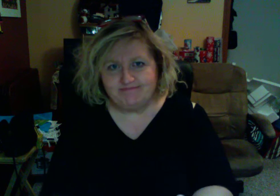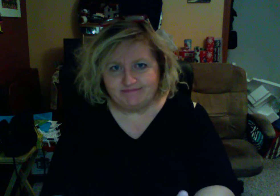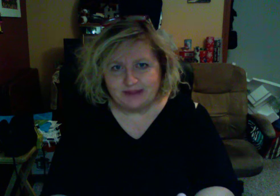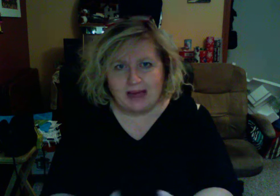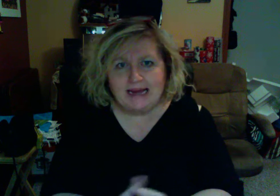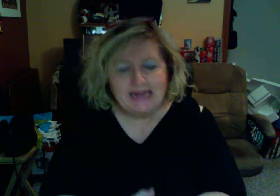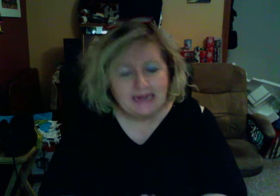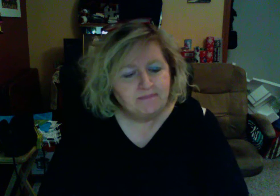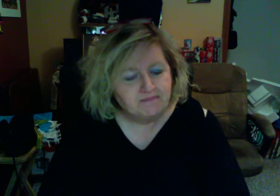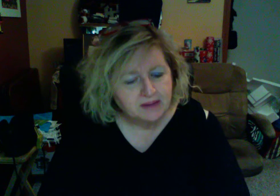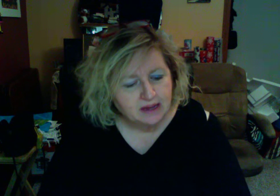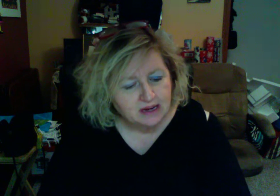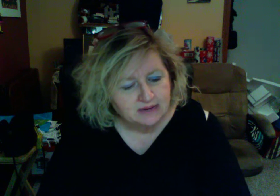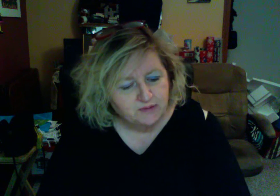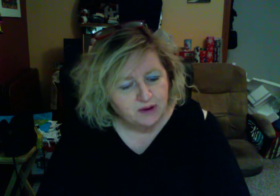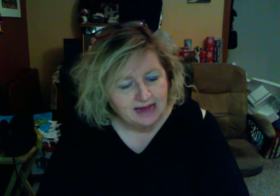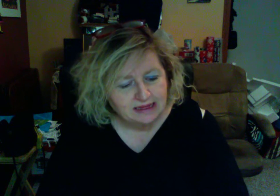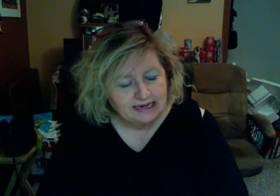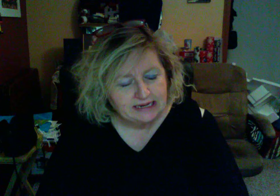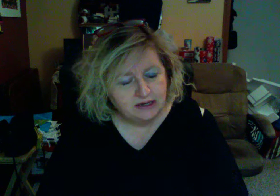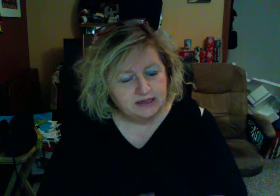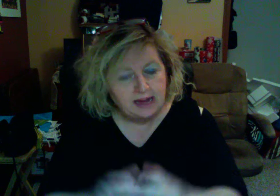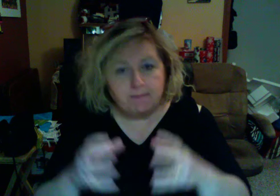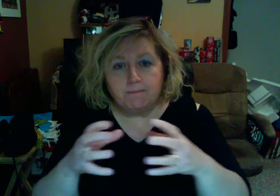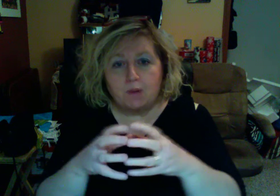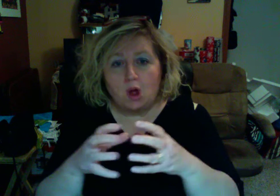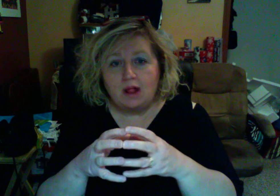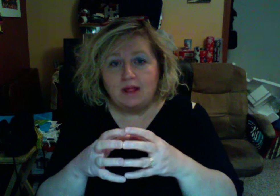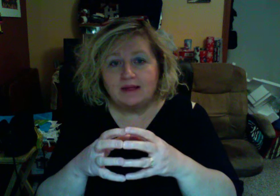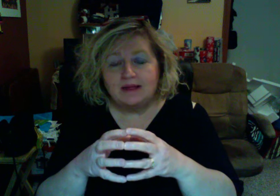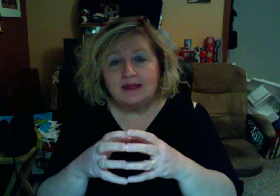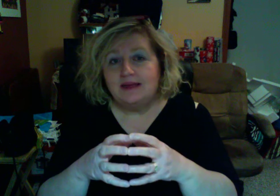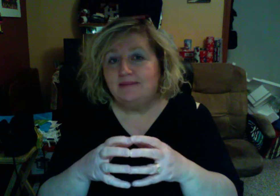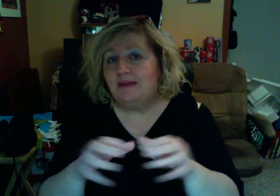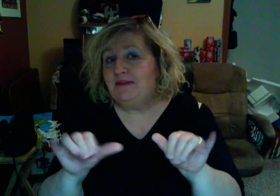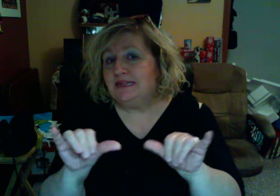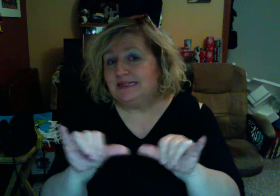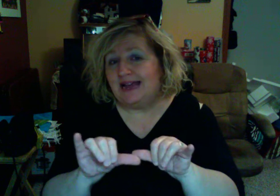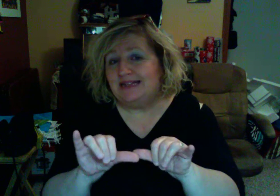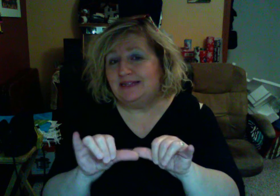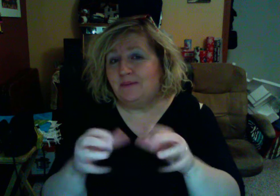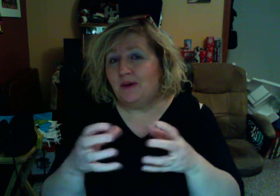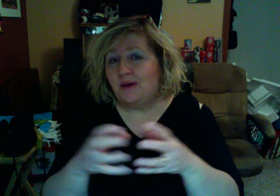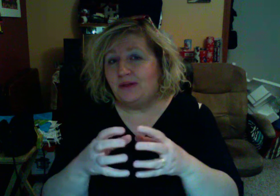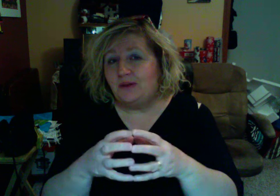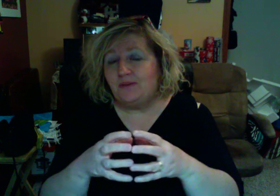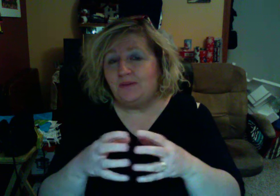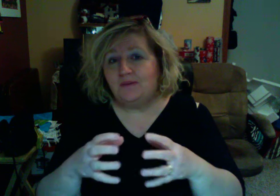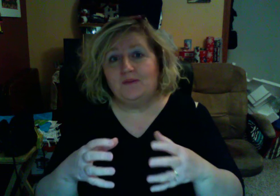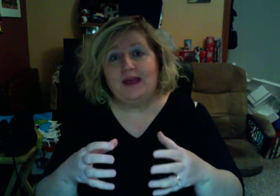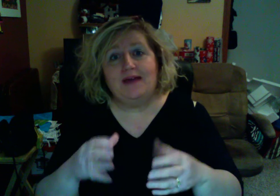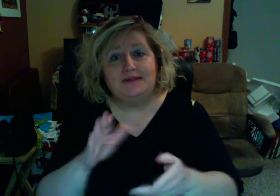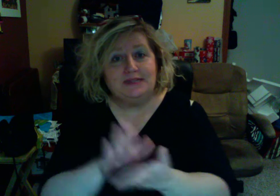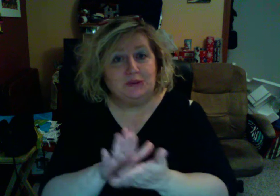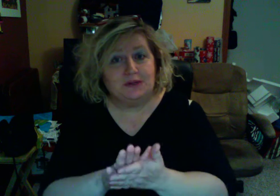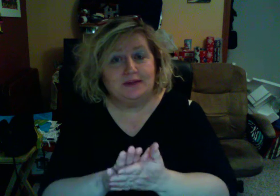the body. For athlete, you can do that. Ball, maybe the size of the ball, though. We have in school